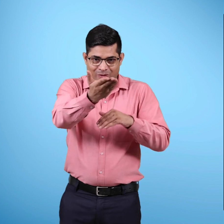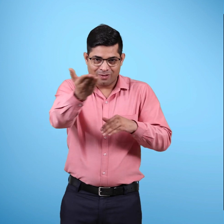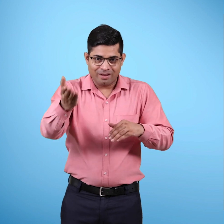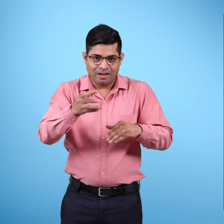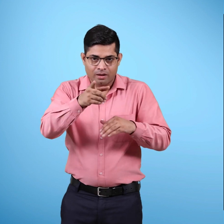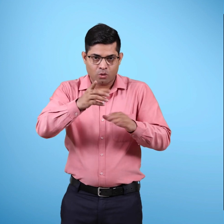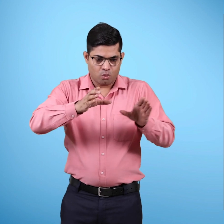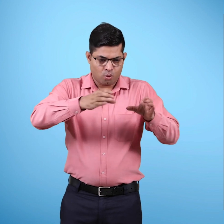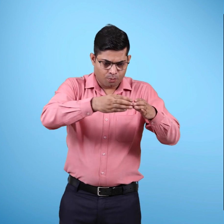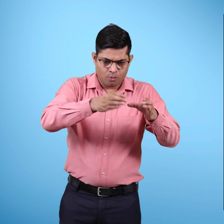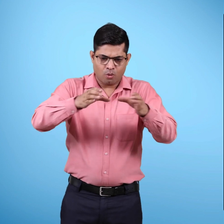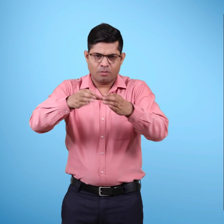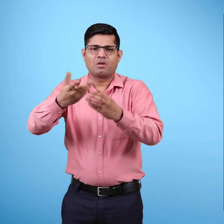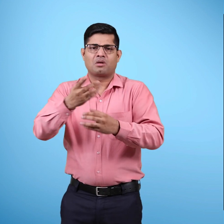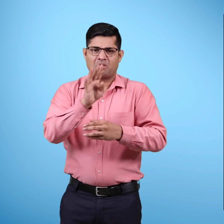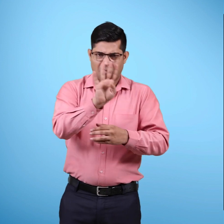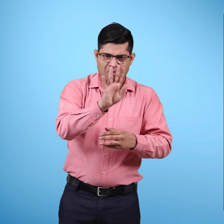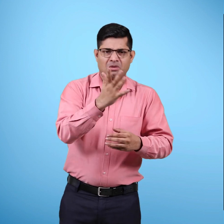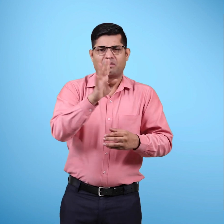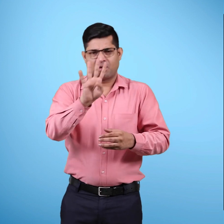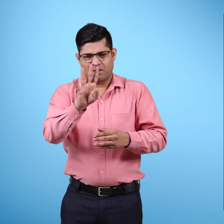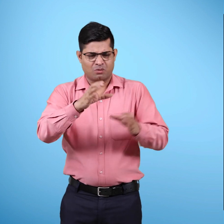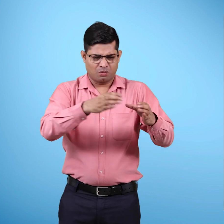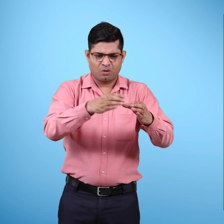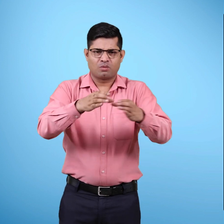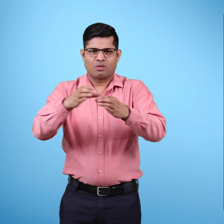This activity is to be done in groups of 4-5 students.